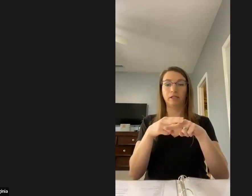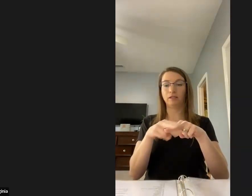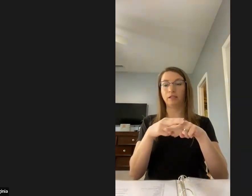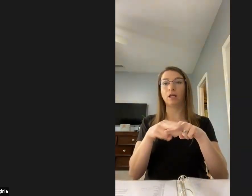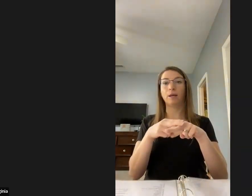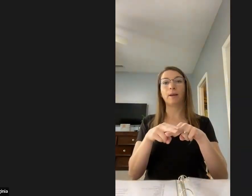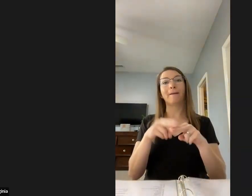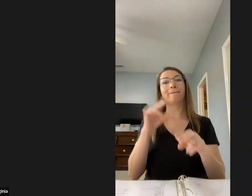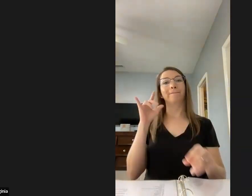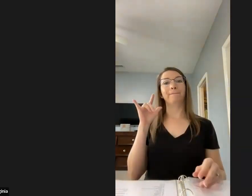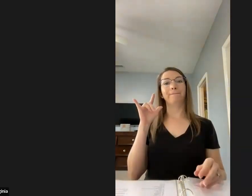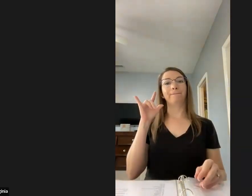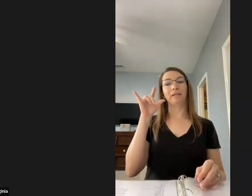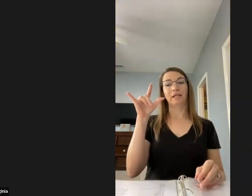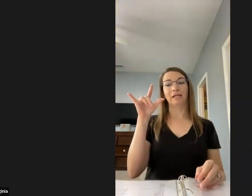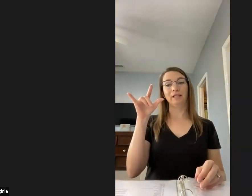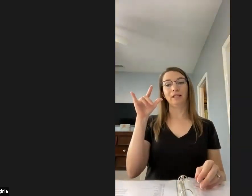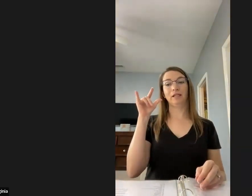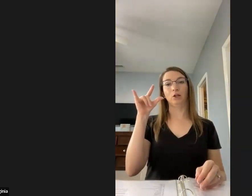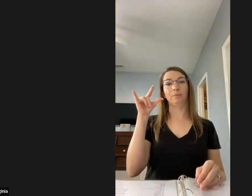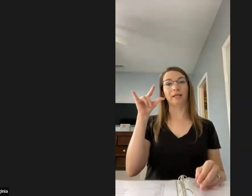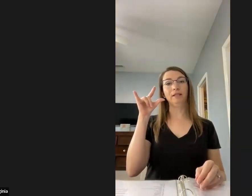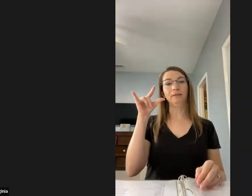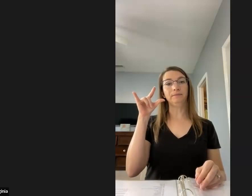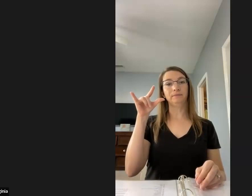right. Plane, airplane.